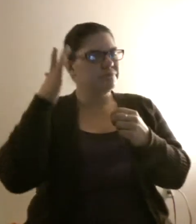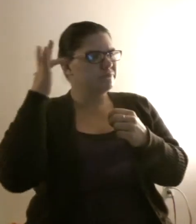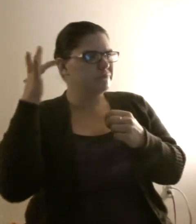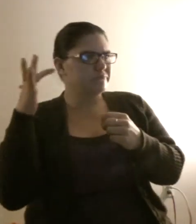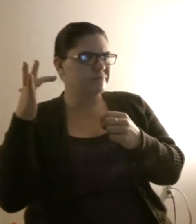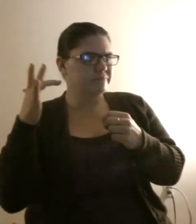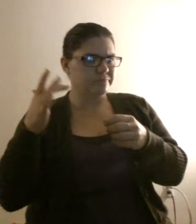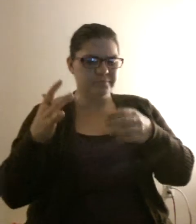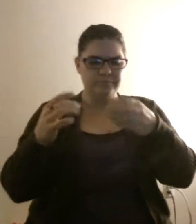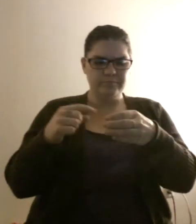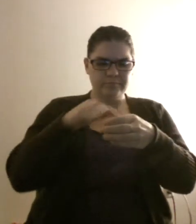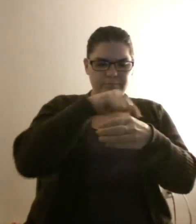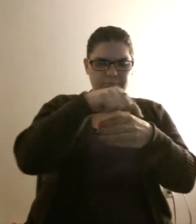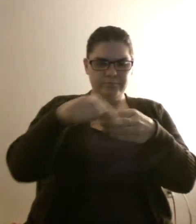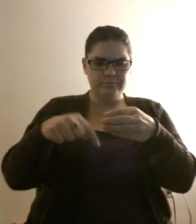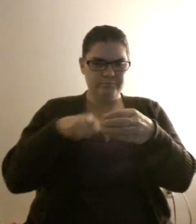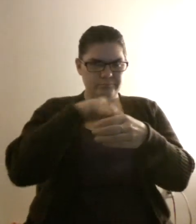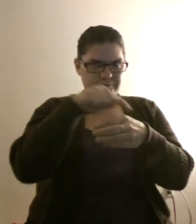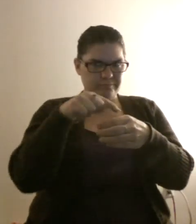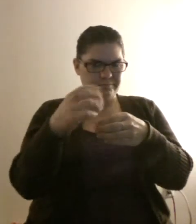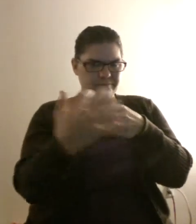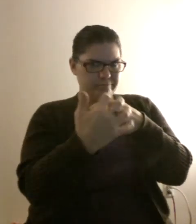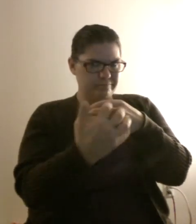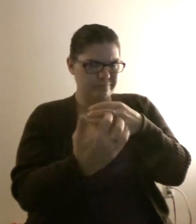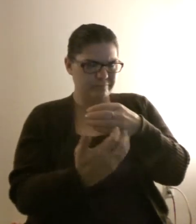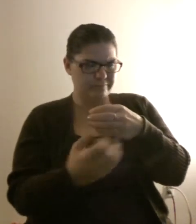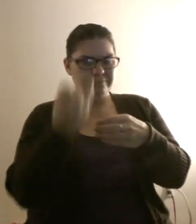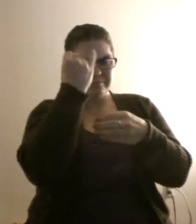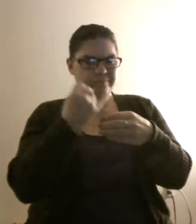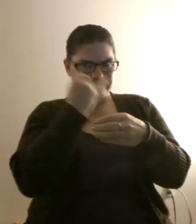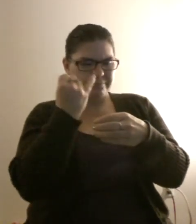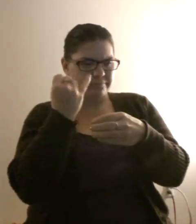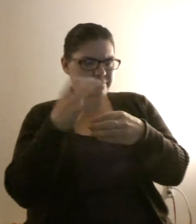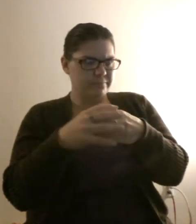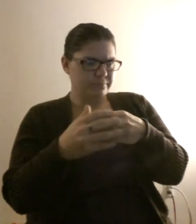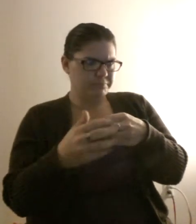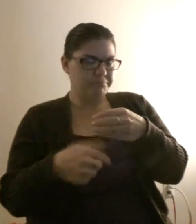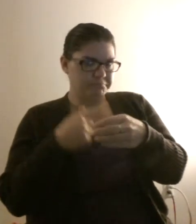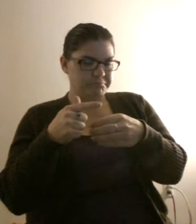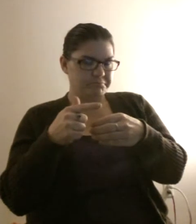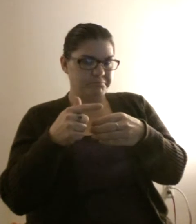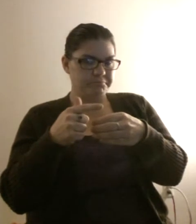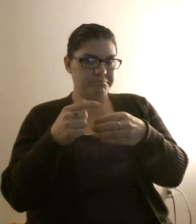Because it's cooler. And what's that do to the air around the Pepsi can? It cools it, and the water vapor in that air around the Pepsi